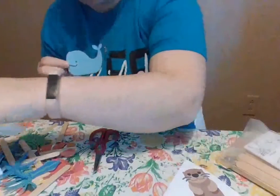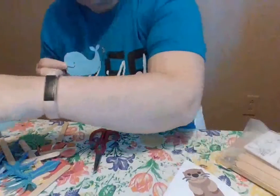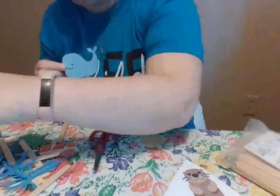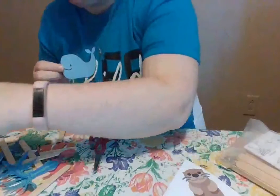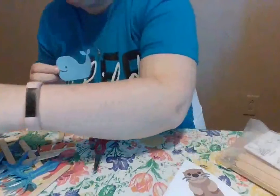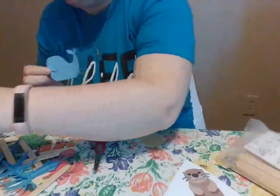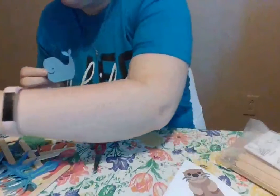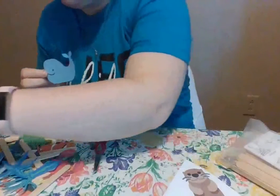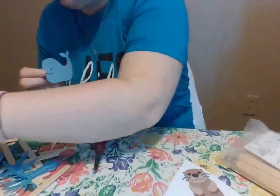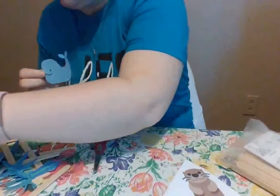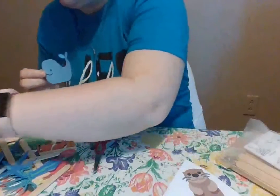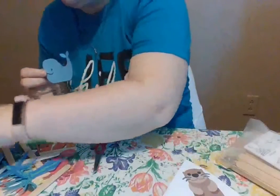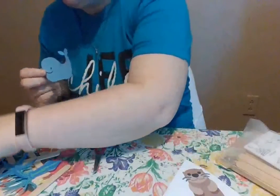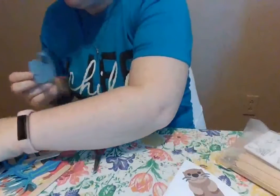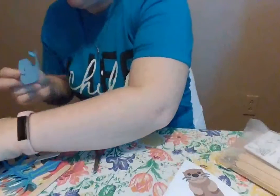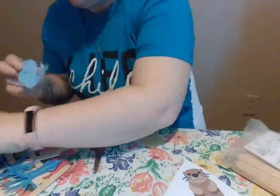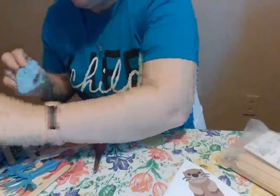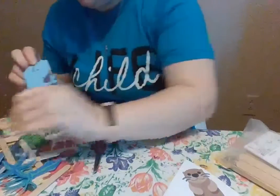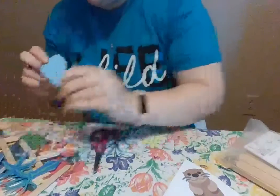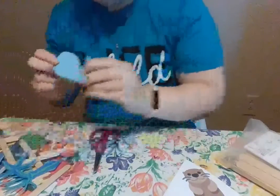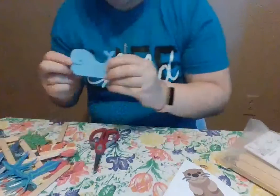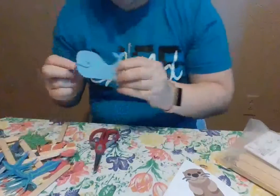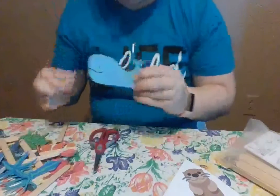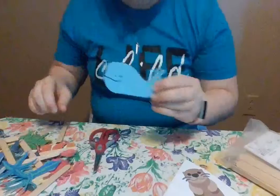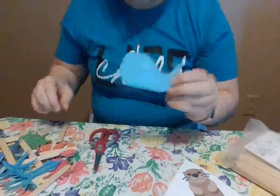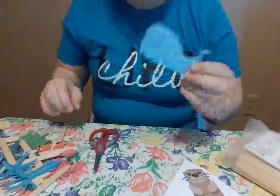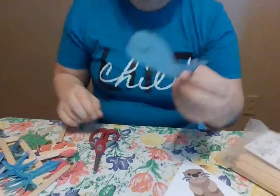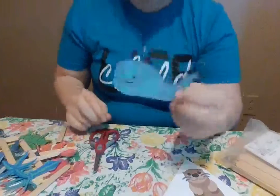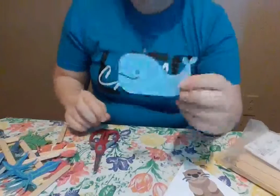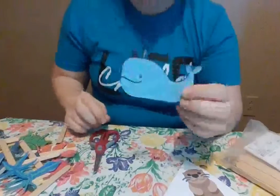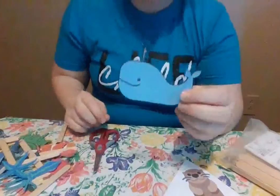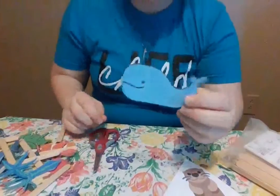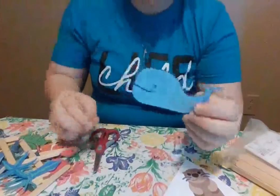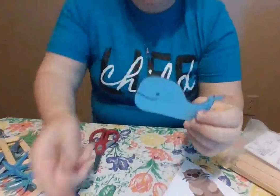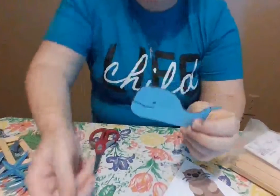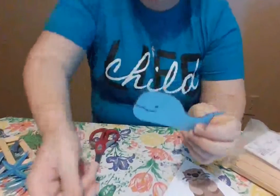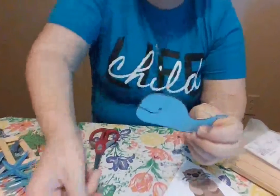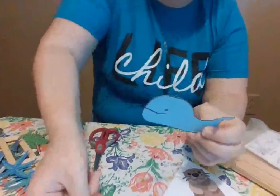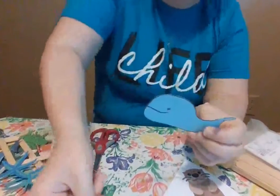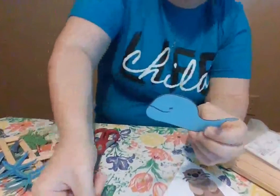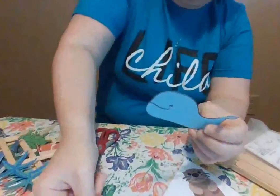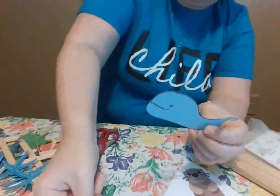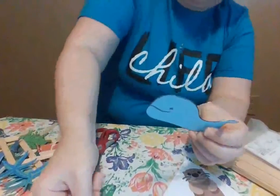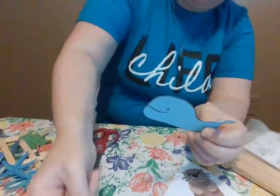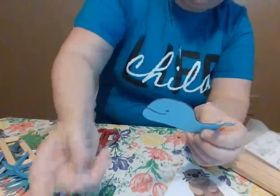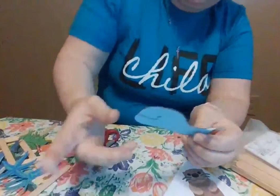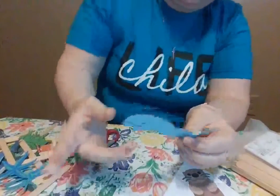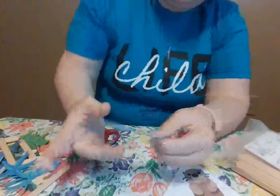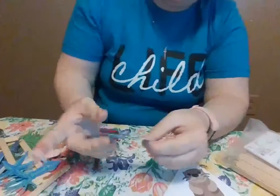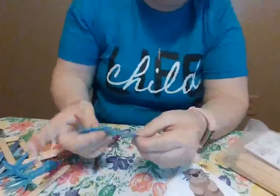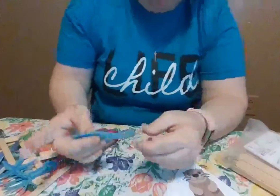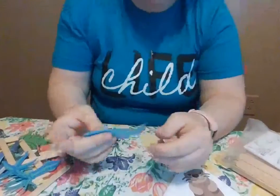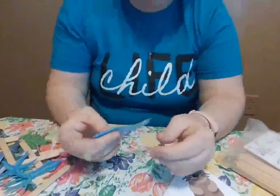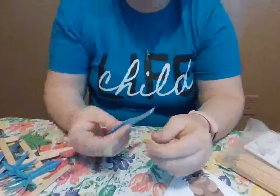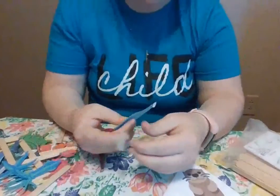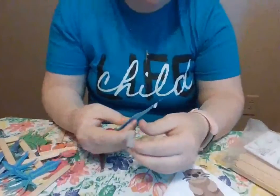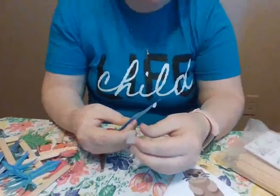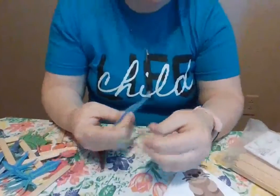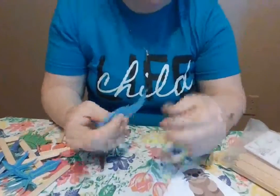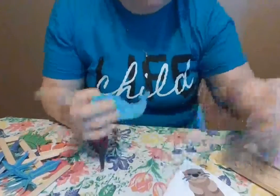laminator. So then you could still play with them and not worry about them getting wet. You could play with them in